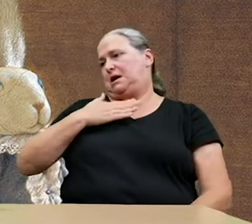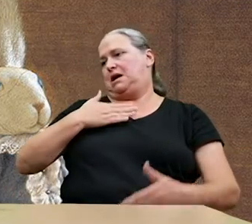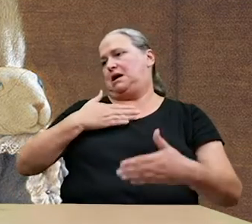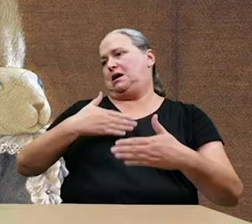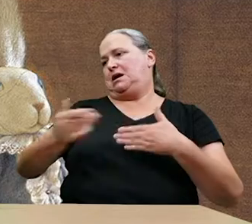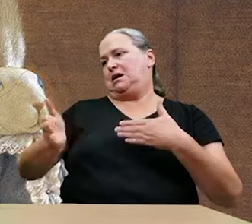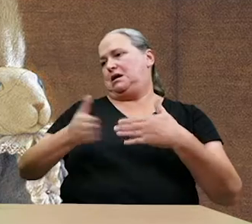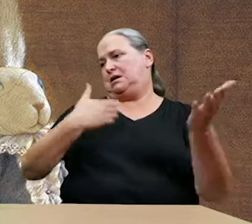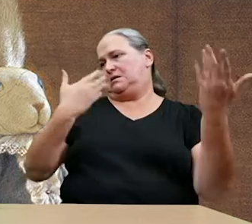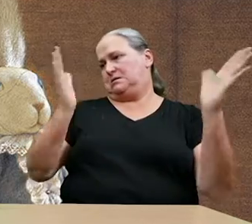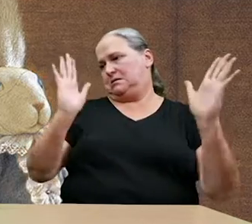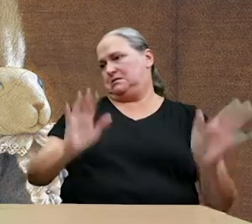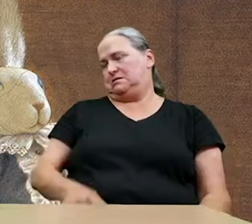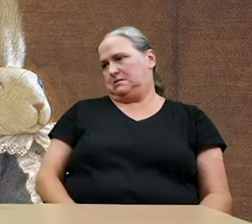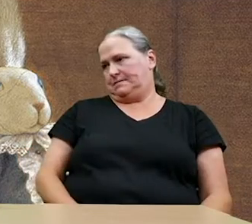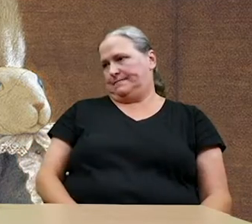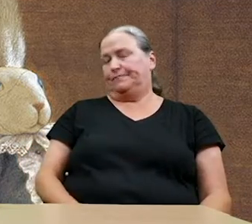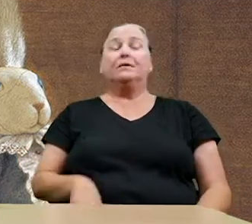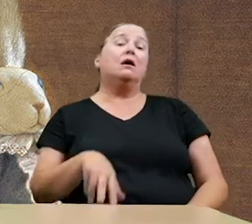the witch.